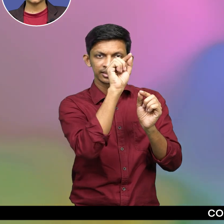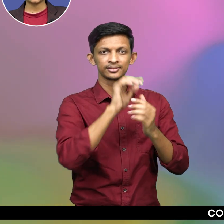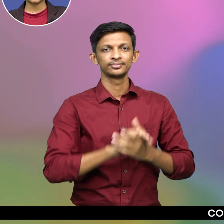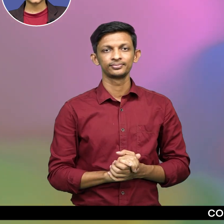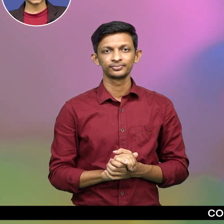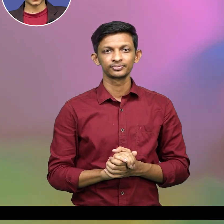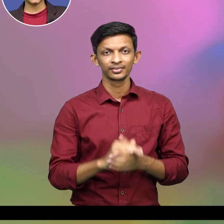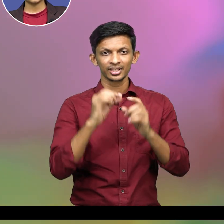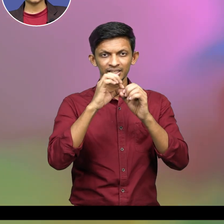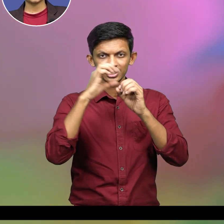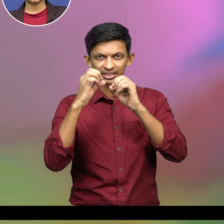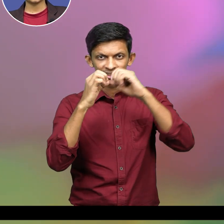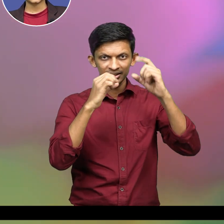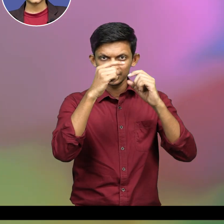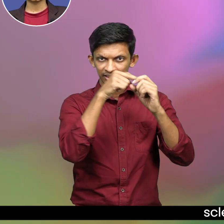collenchyma and